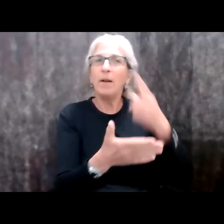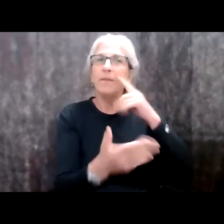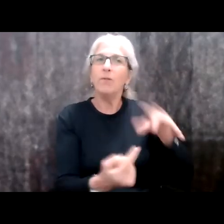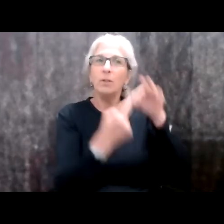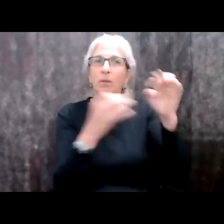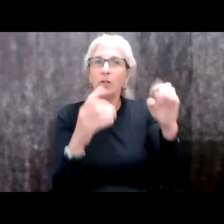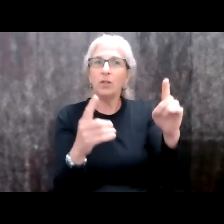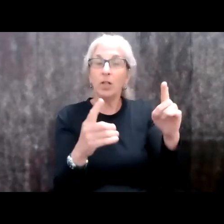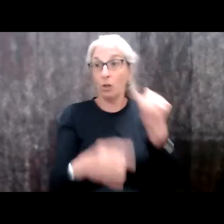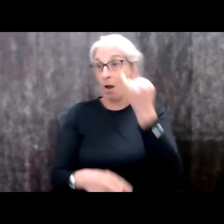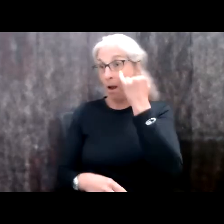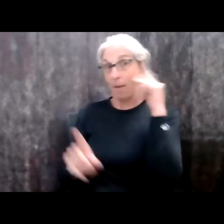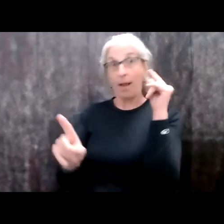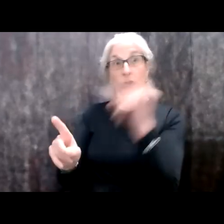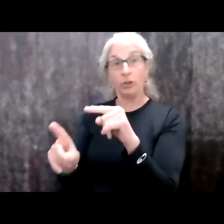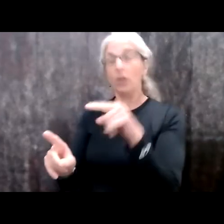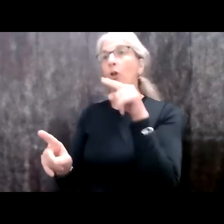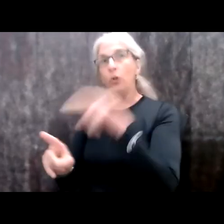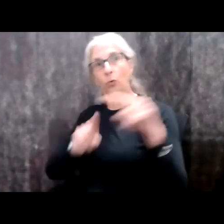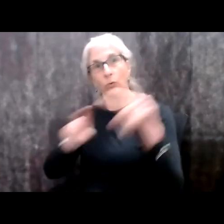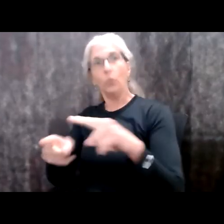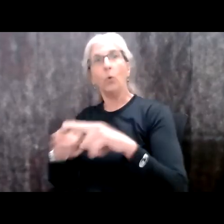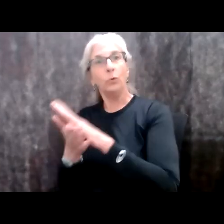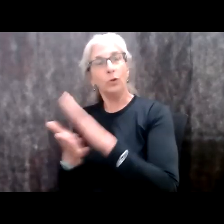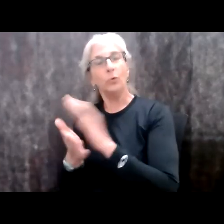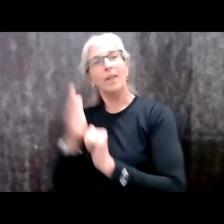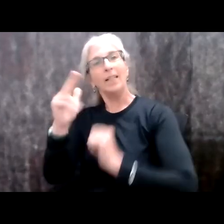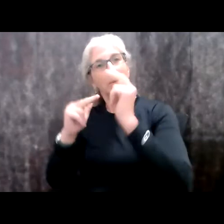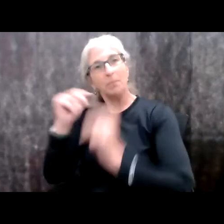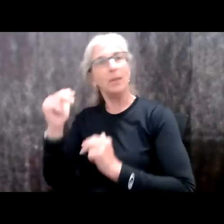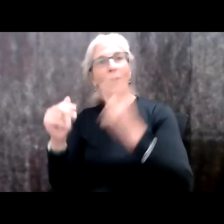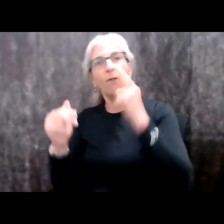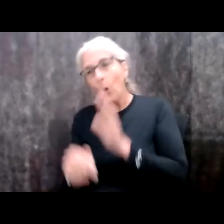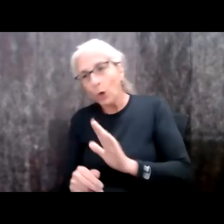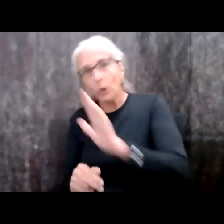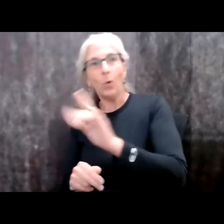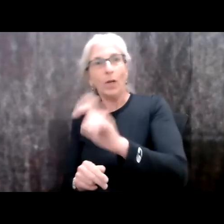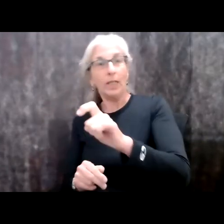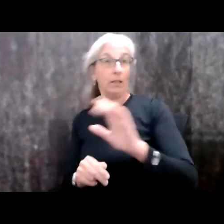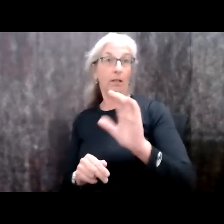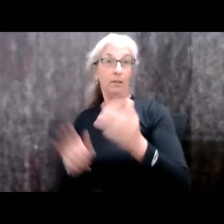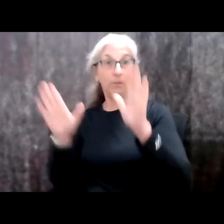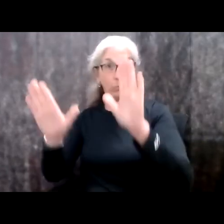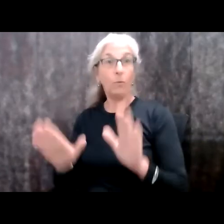in a school that's specifically built around your needs. I mean, it sounds wonderful. The second thing that it does is